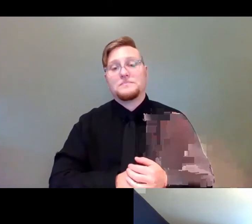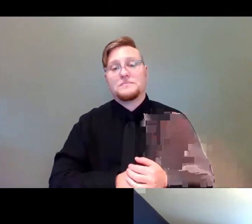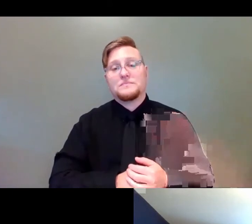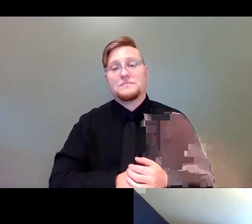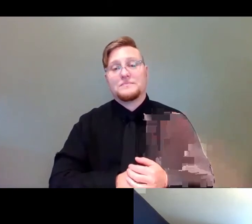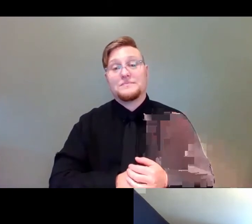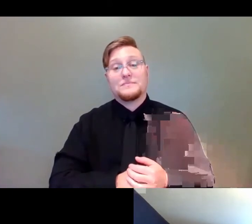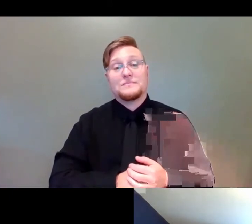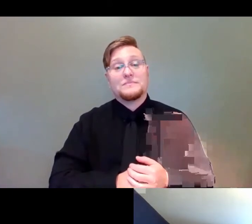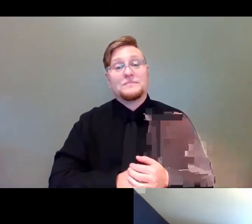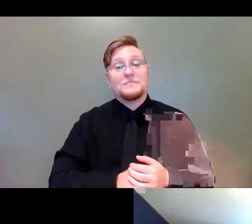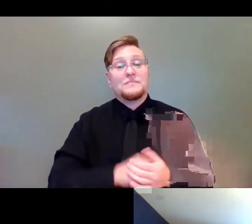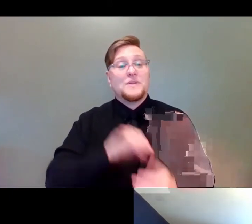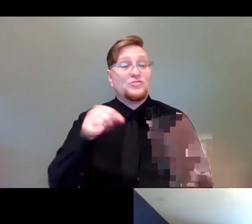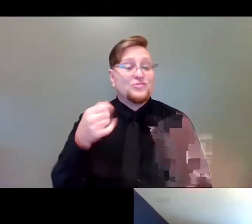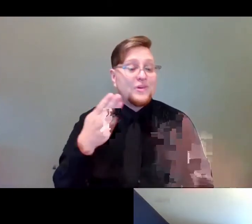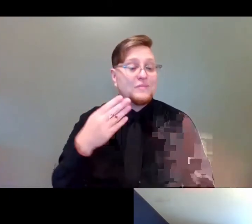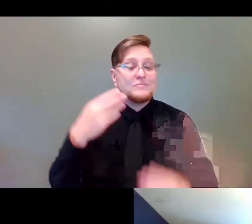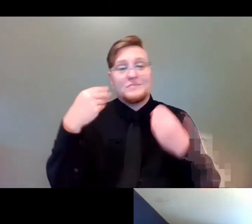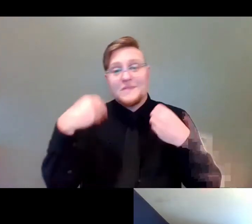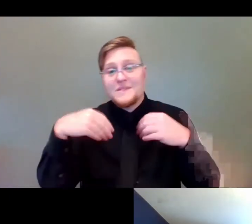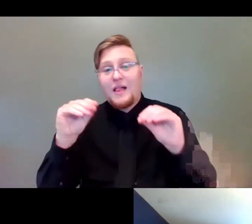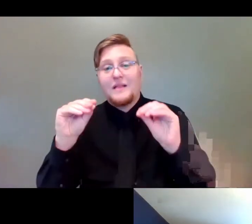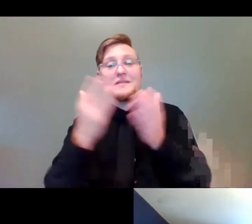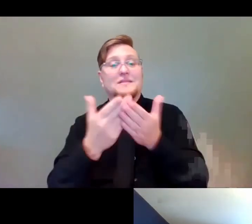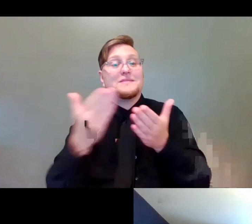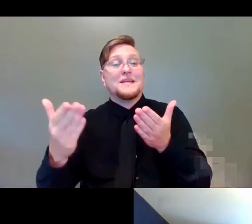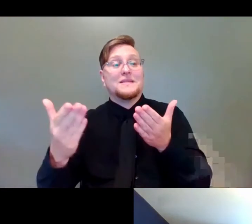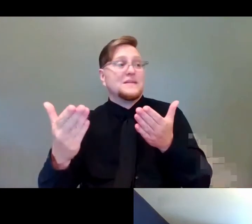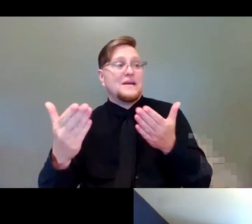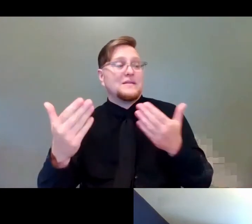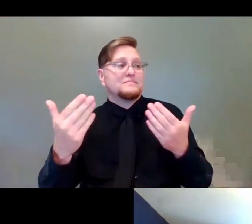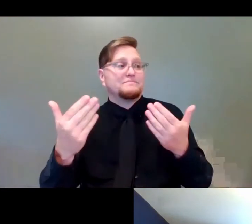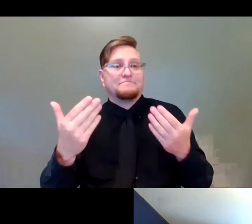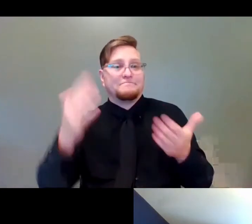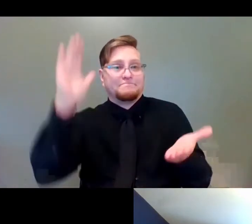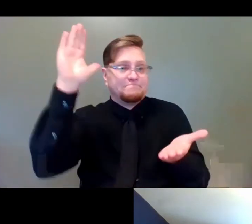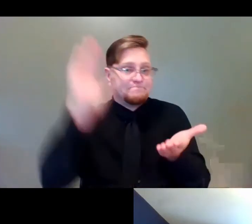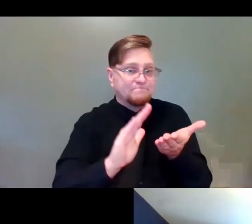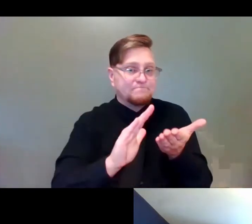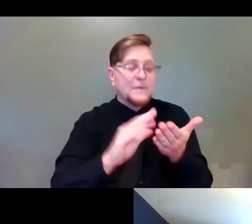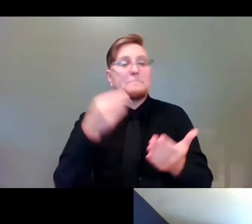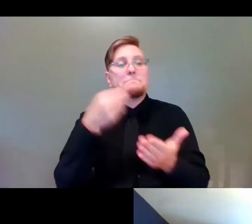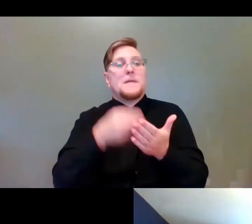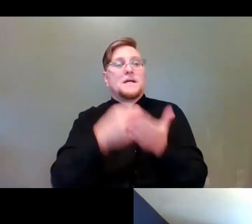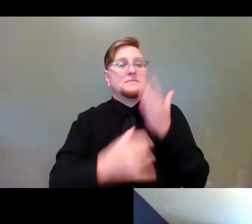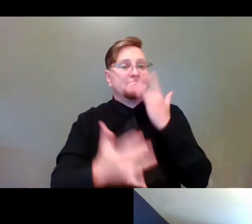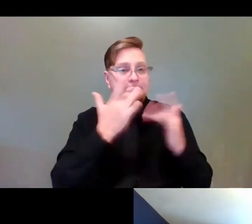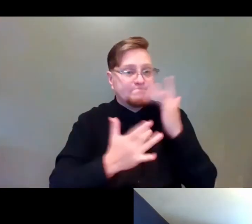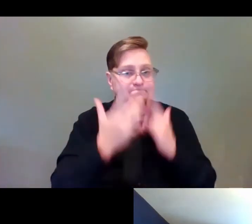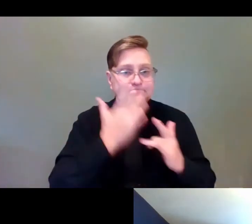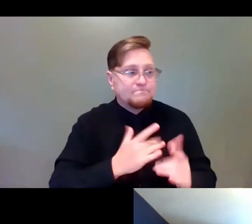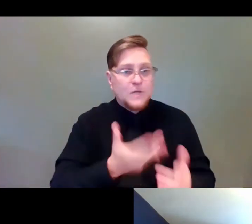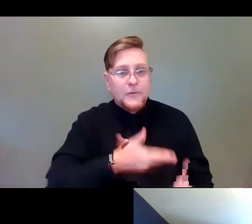selling things or whatever job they have no longer have access to money. People who need, again, maybe a